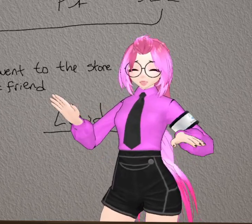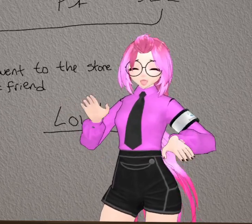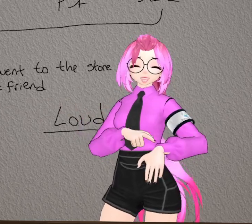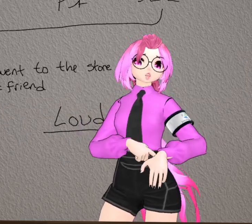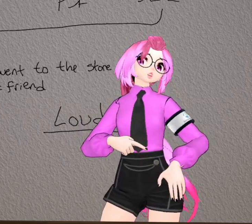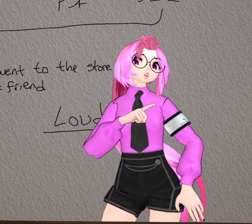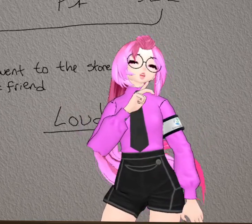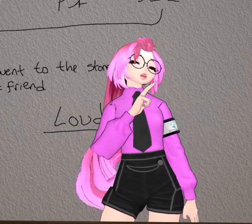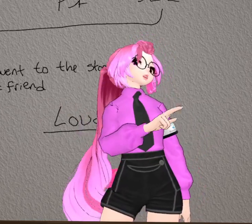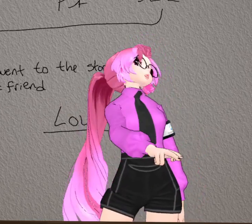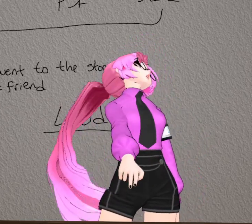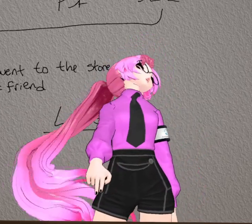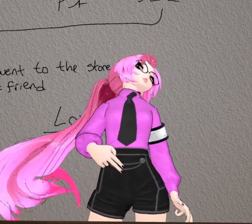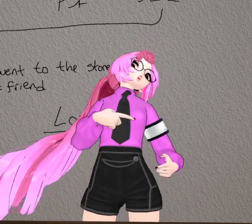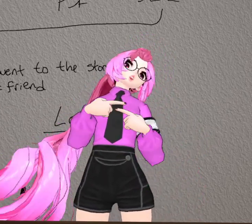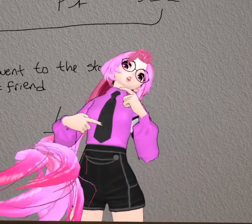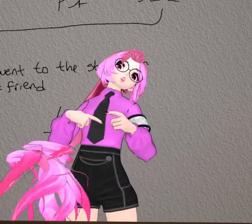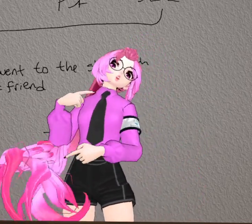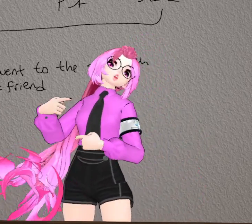time to say are. Oh, a whole nother sign.